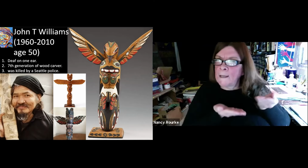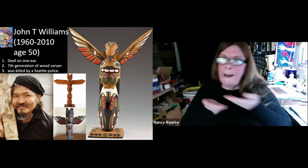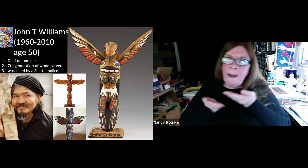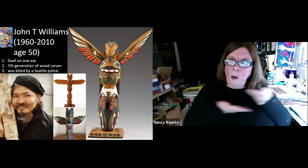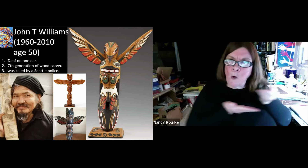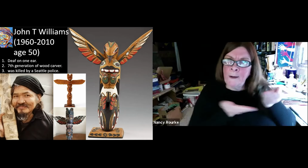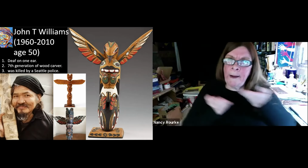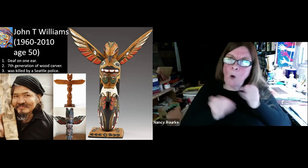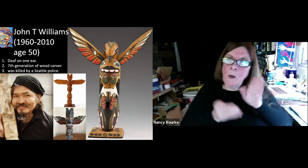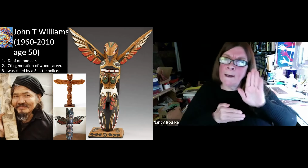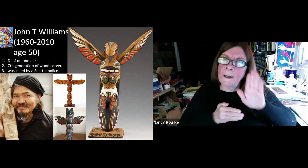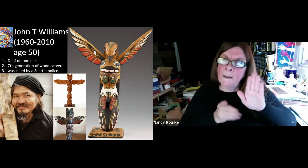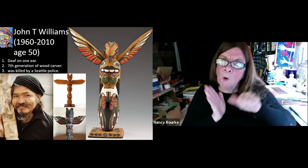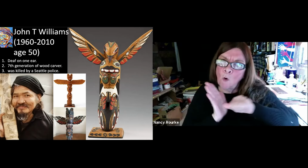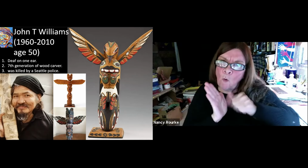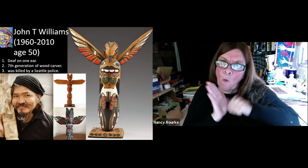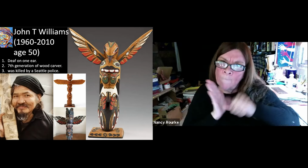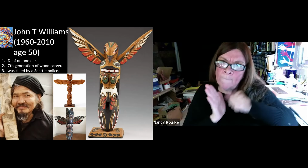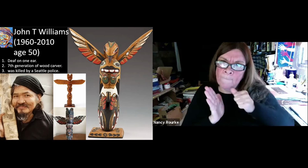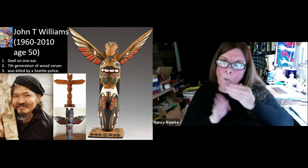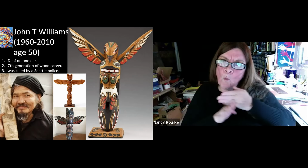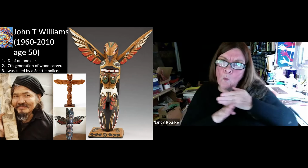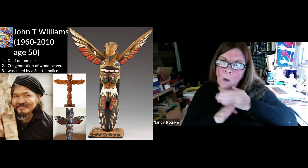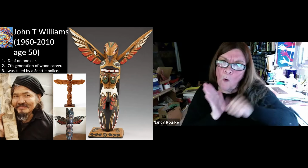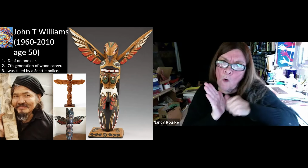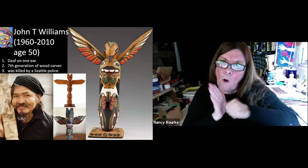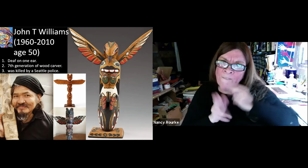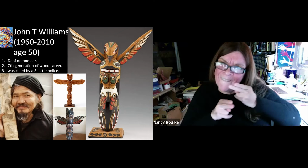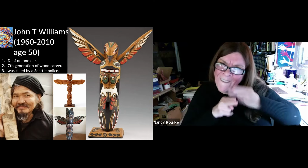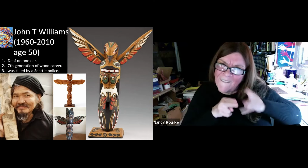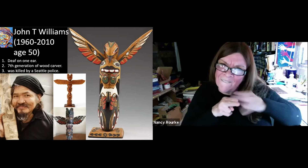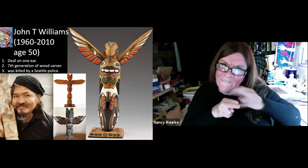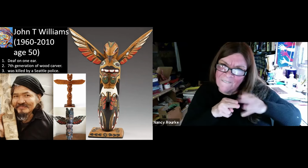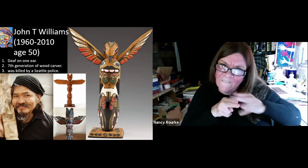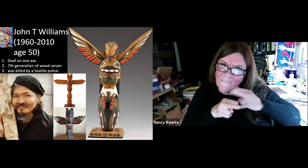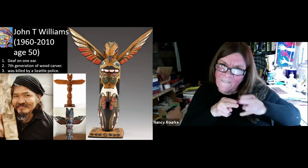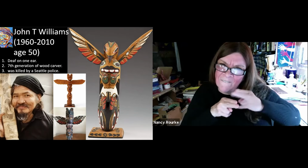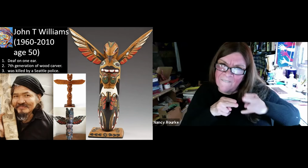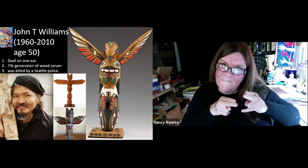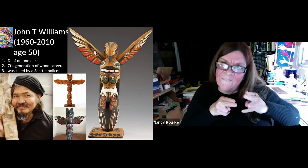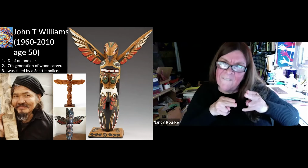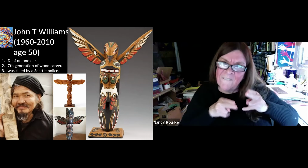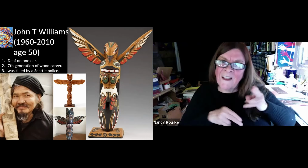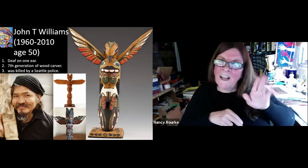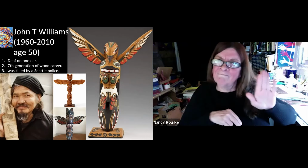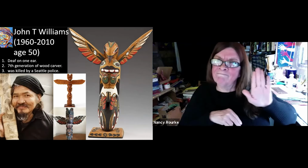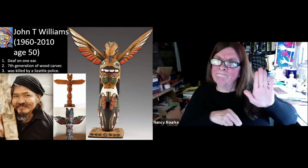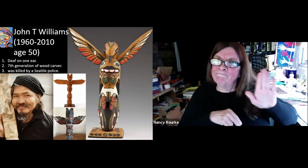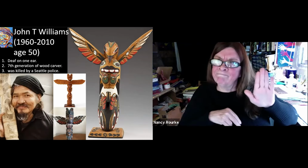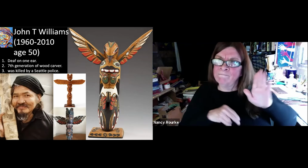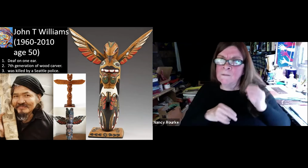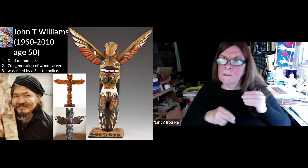And from that point forward, he always had on him his woodcarving knife.